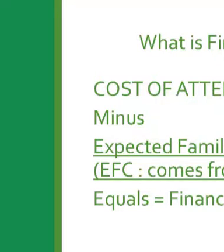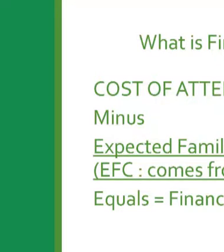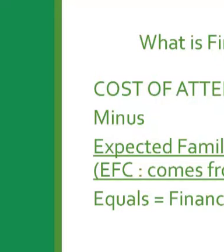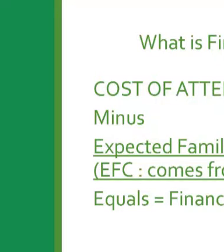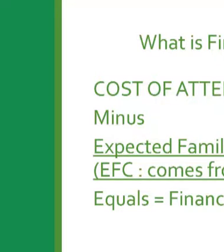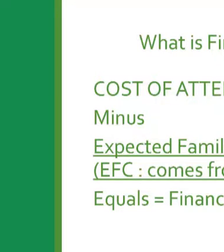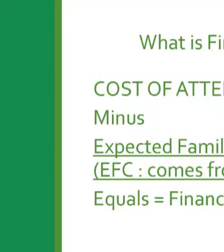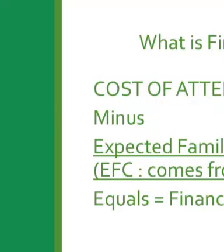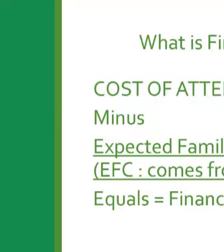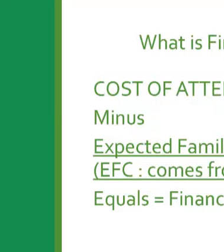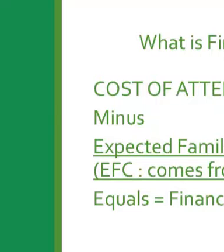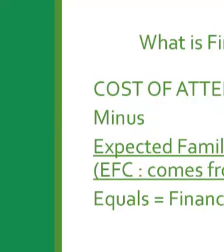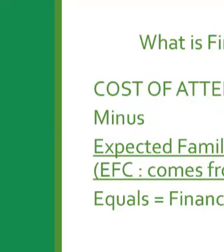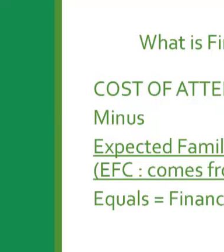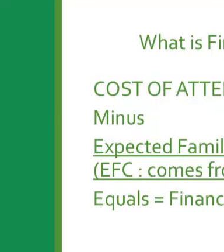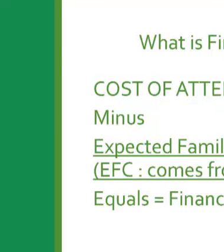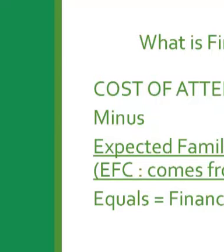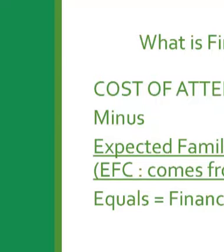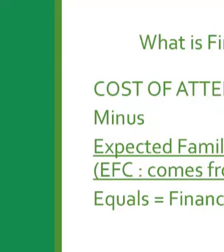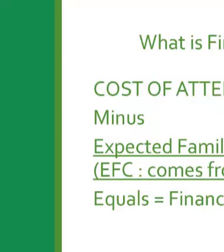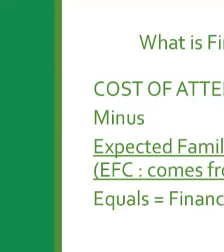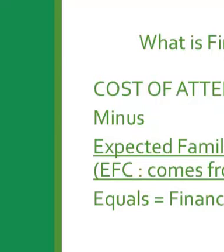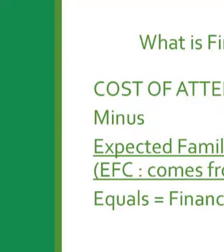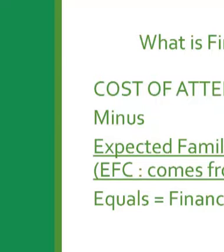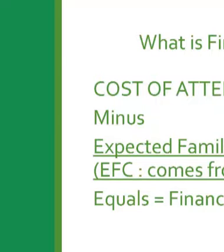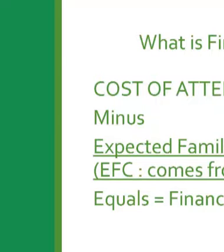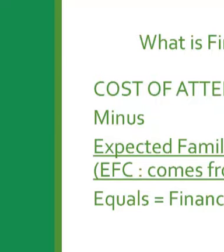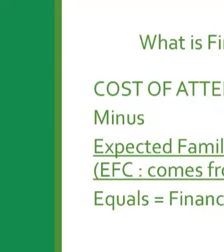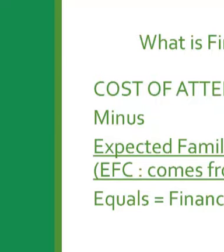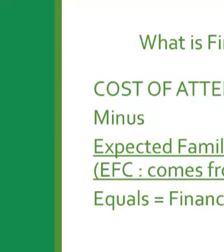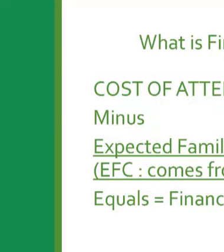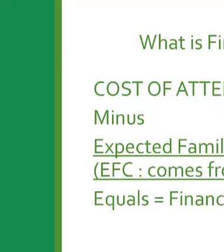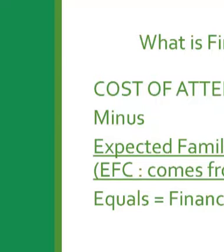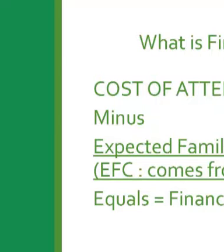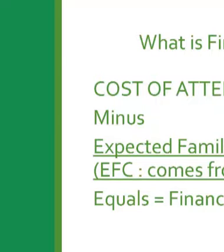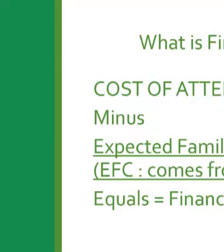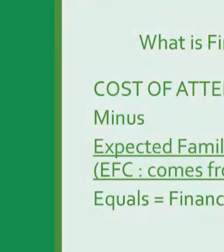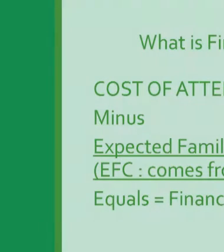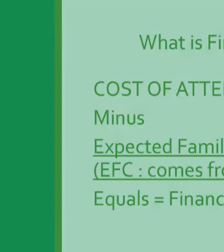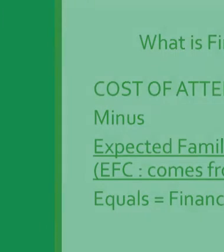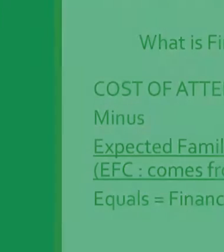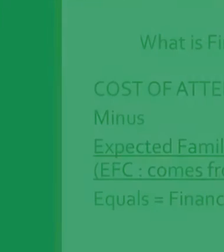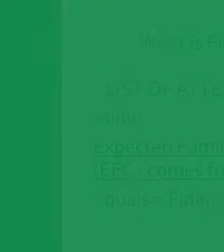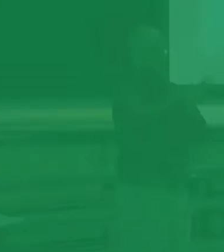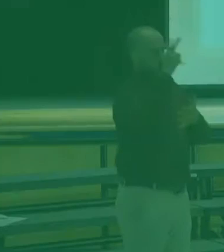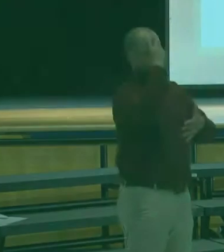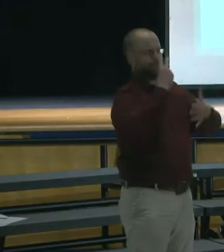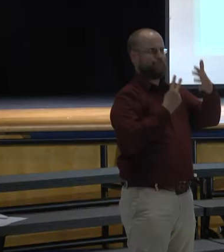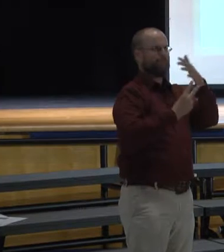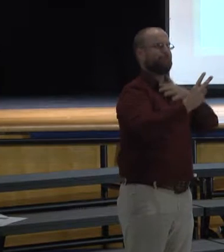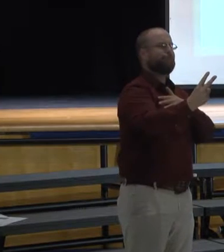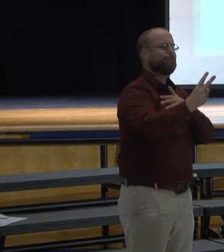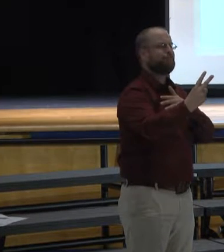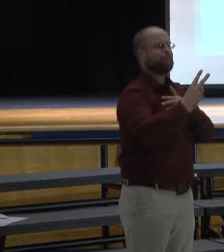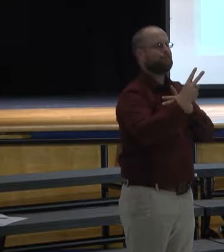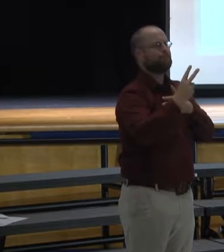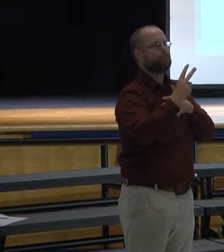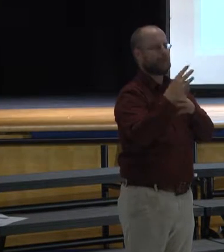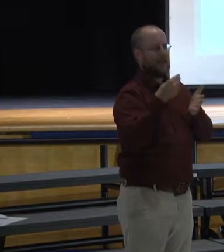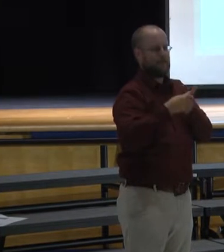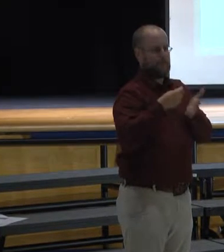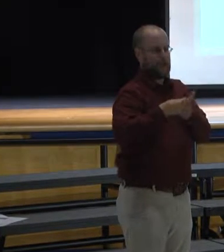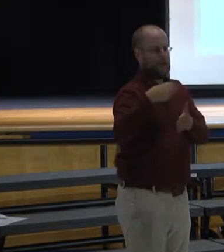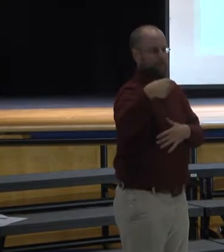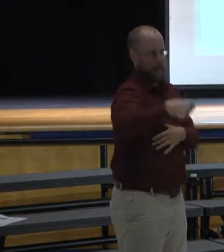whatever our cost is at our particular school. We subtract what your estimated family